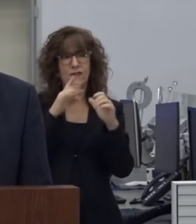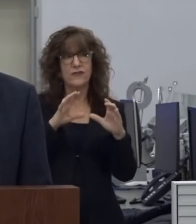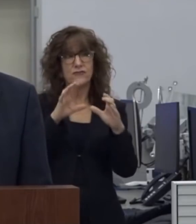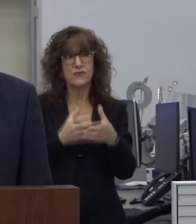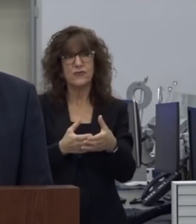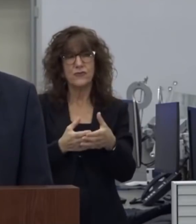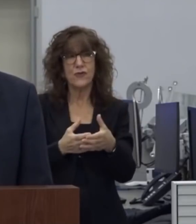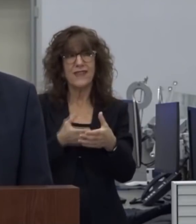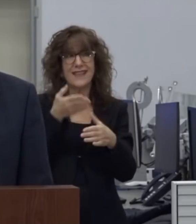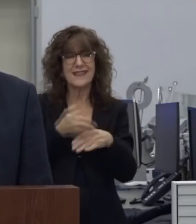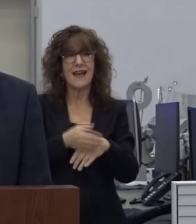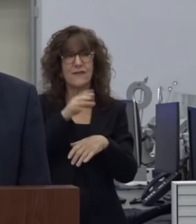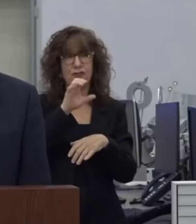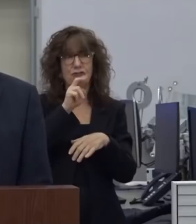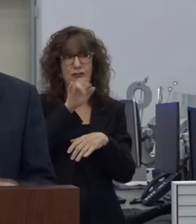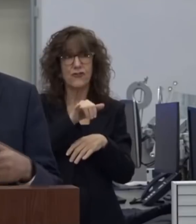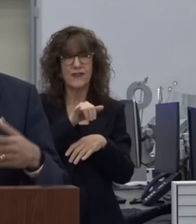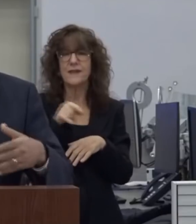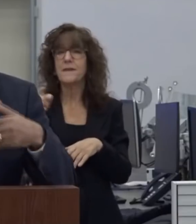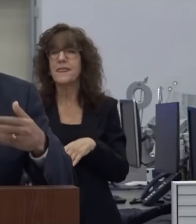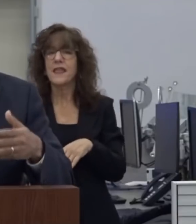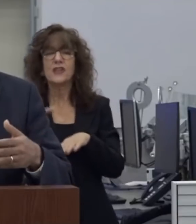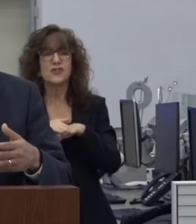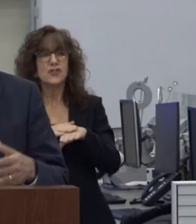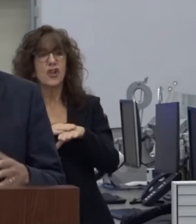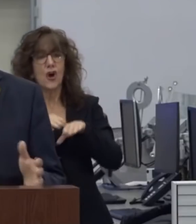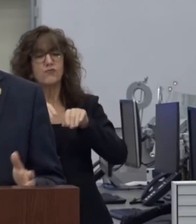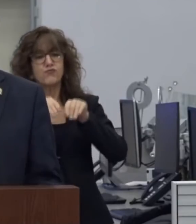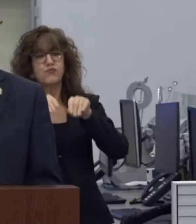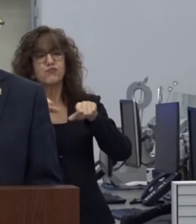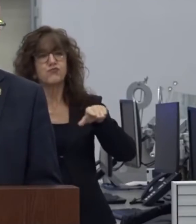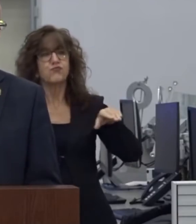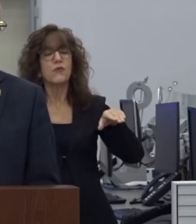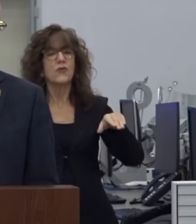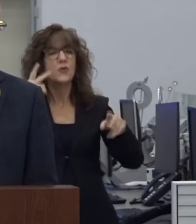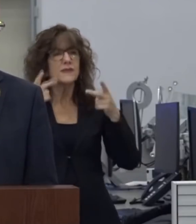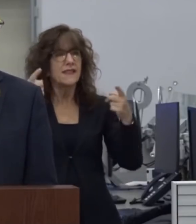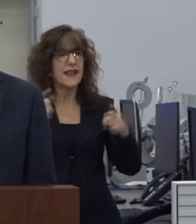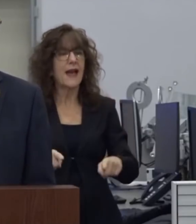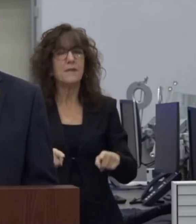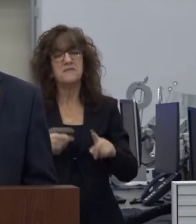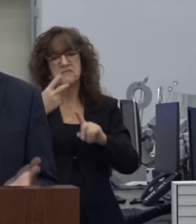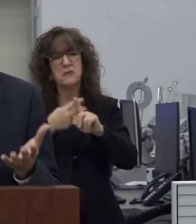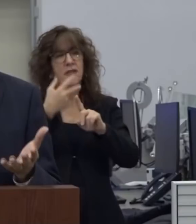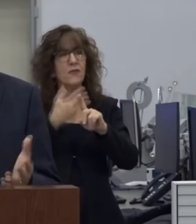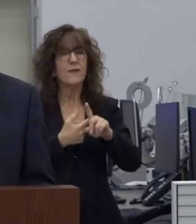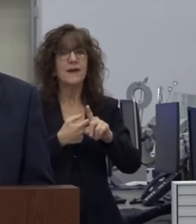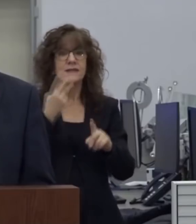after the Wayne K. Cray? It will be a gradual build-up, but you'll see all that happening in the first 2 to 3 months. You'll see